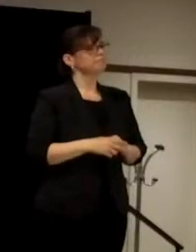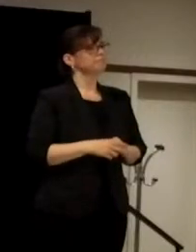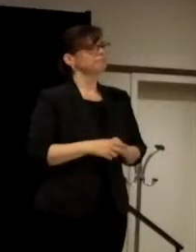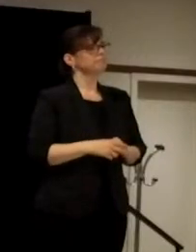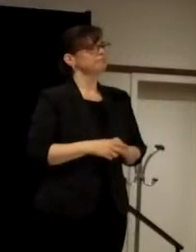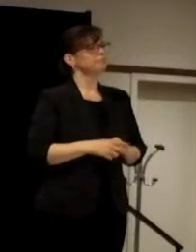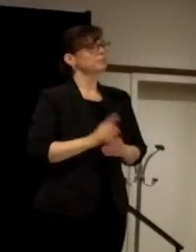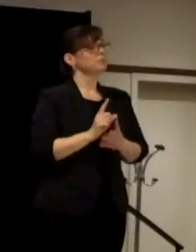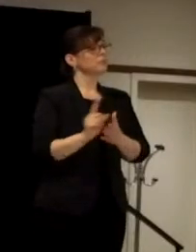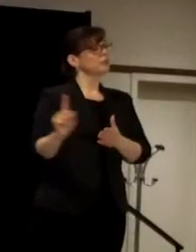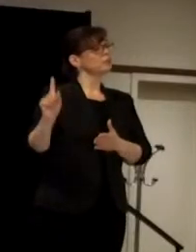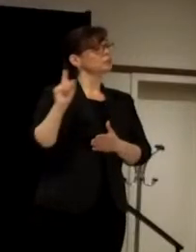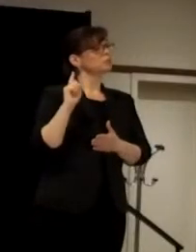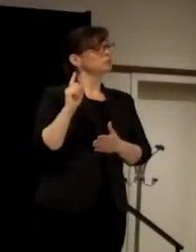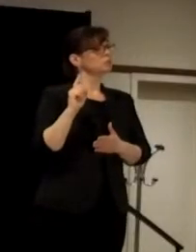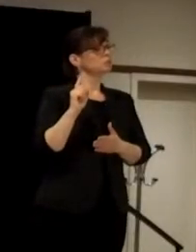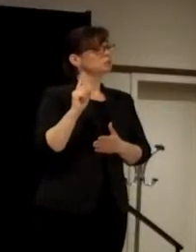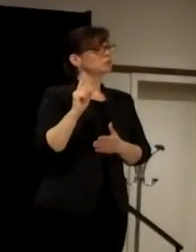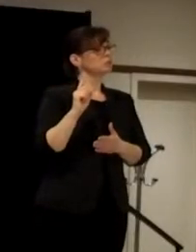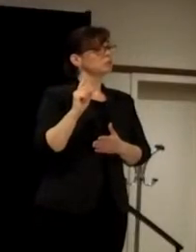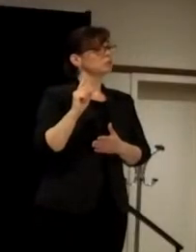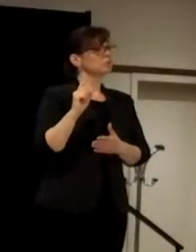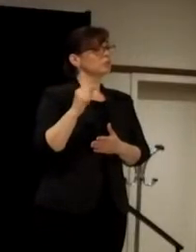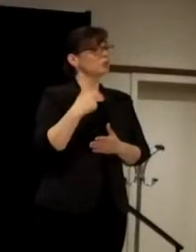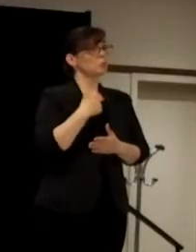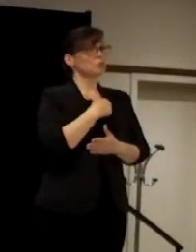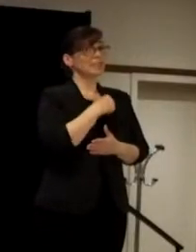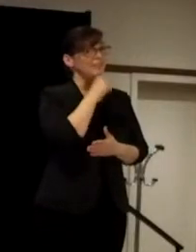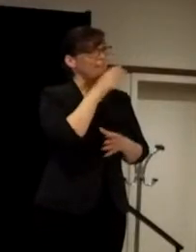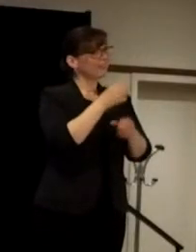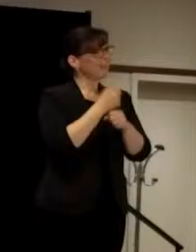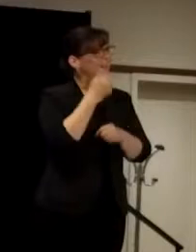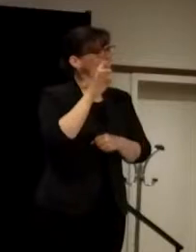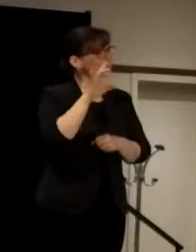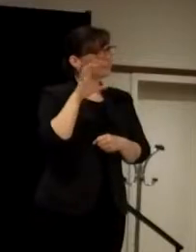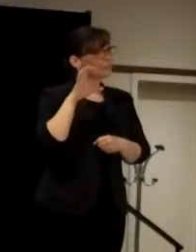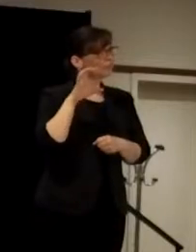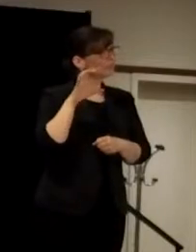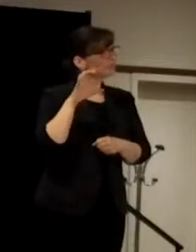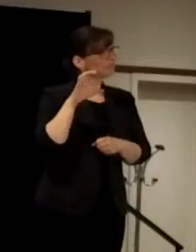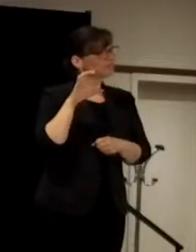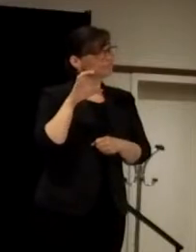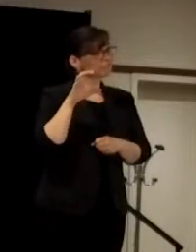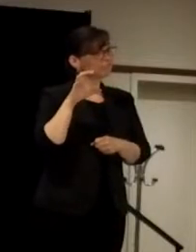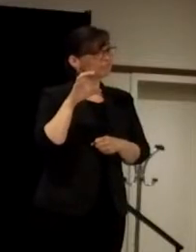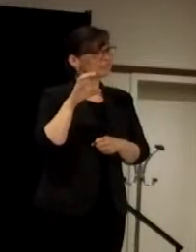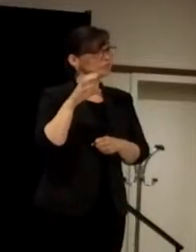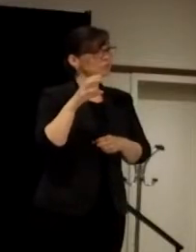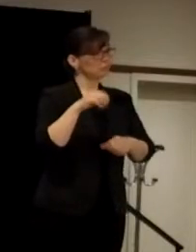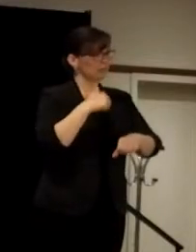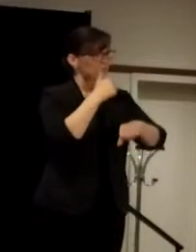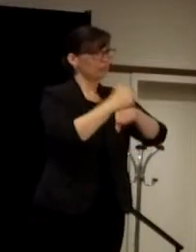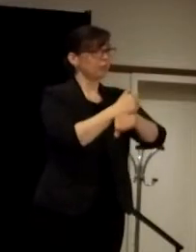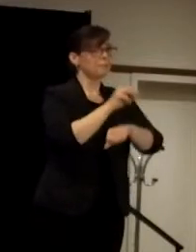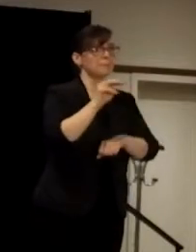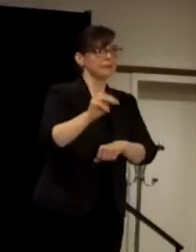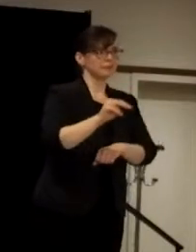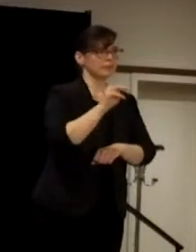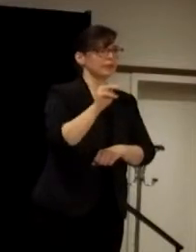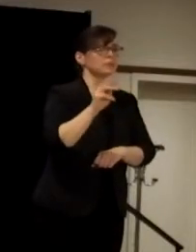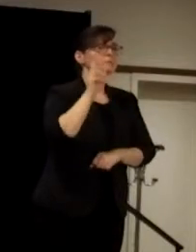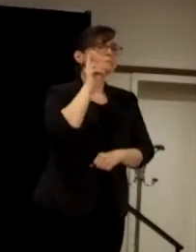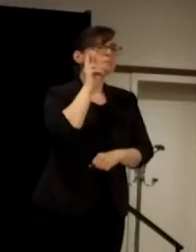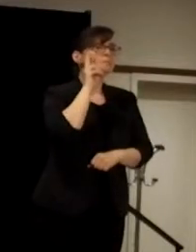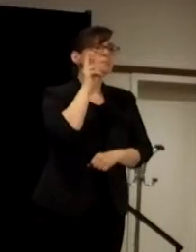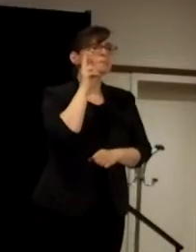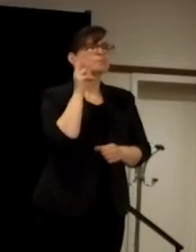and we weren't quite getting there. So we'll do that. We'll do that Monday, and then we